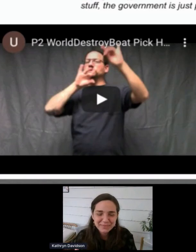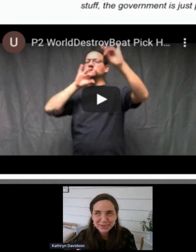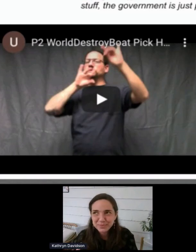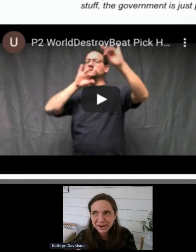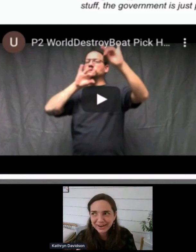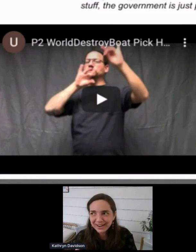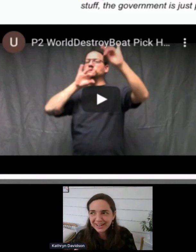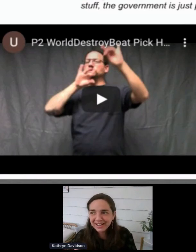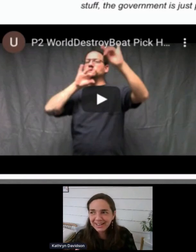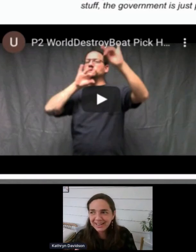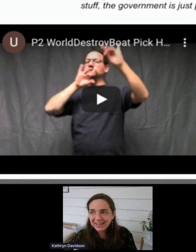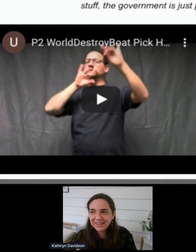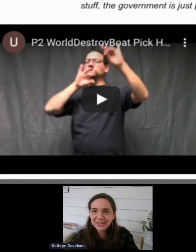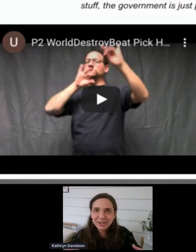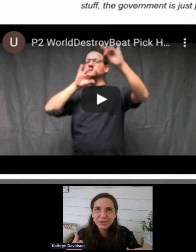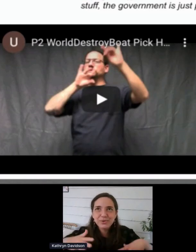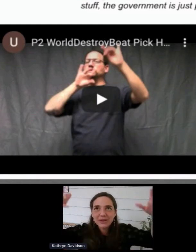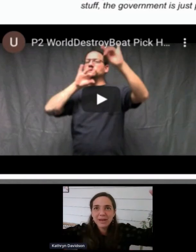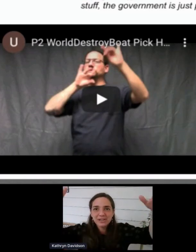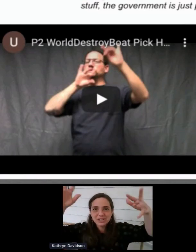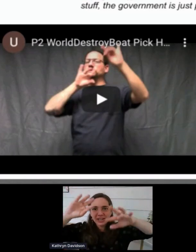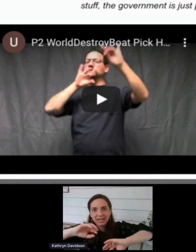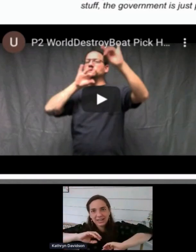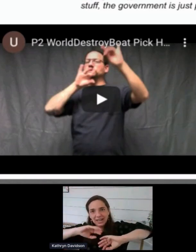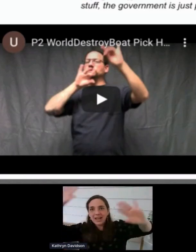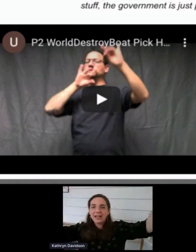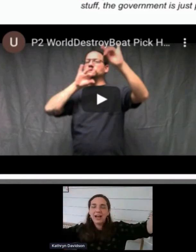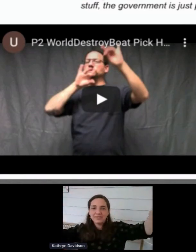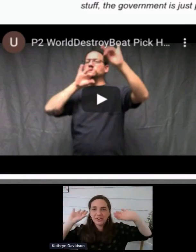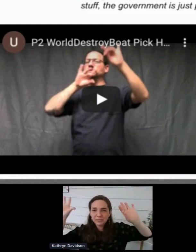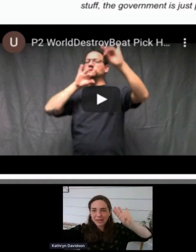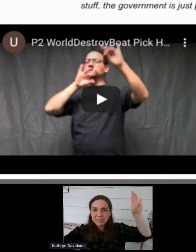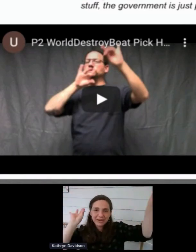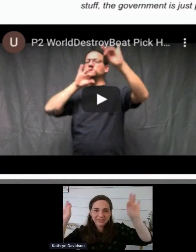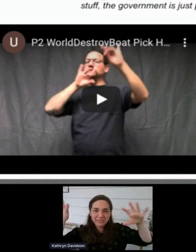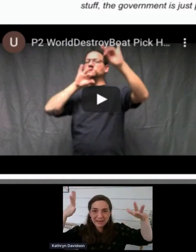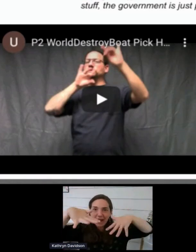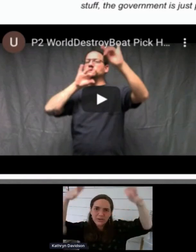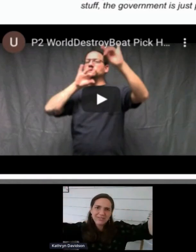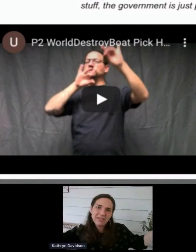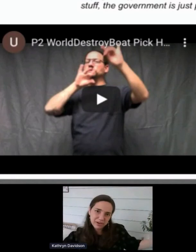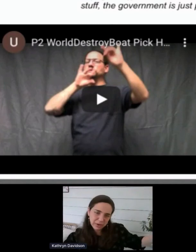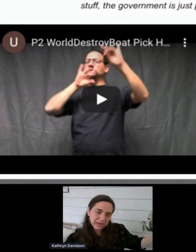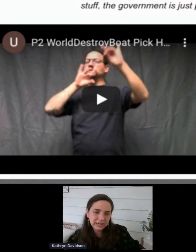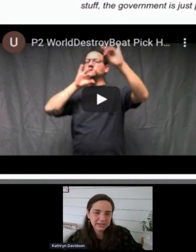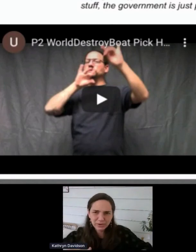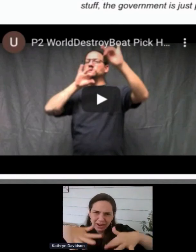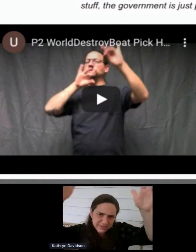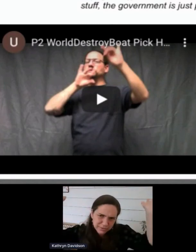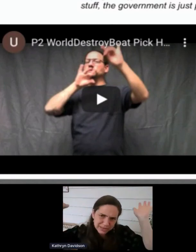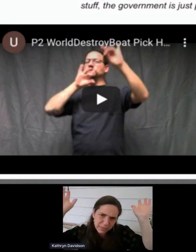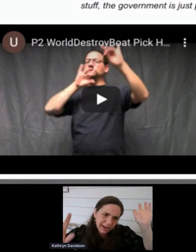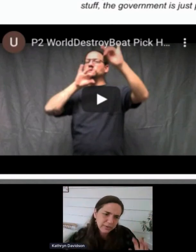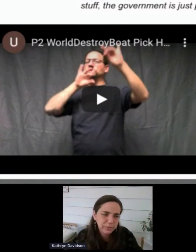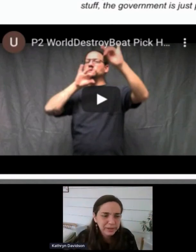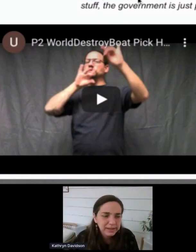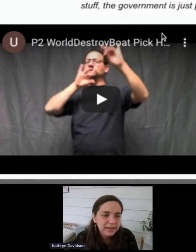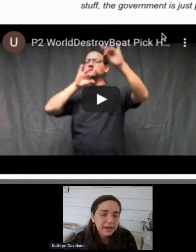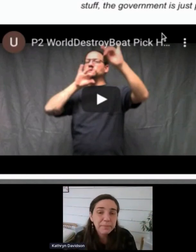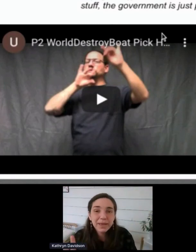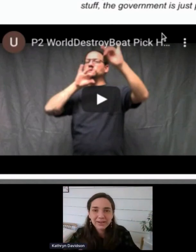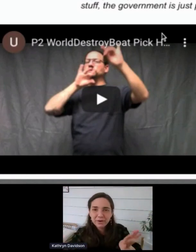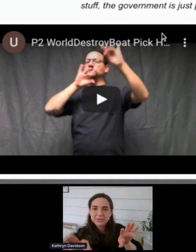up with examples where you could imagine like a verb like pick from, but out of everyone or out of a really wide